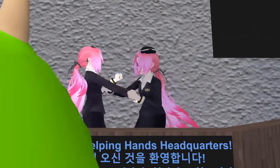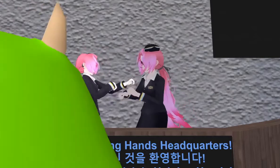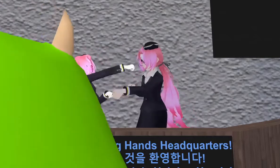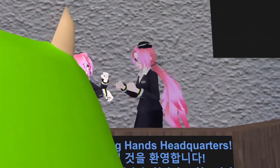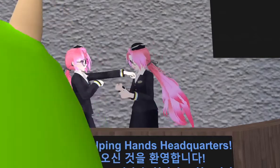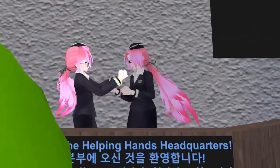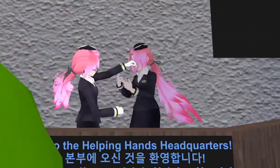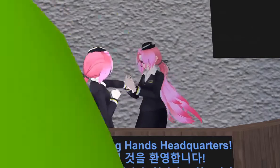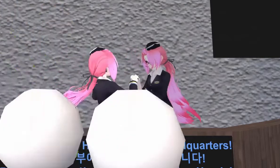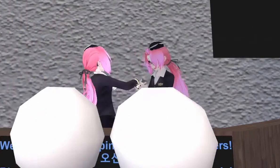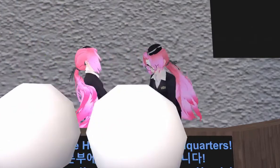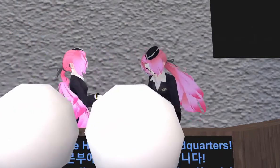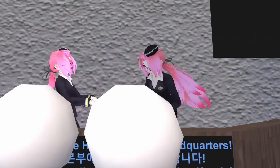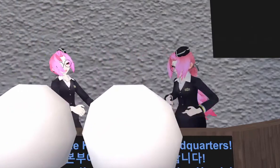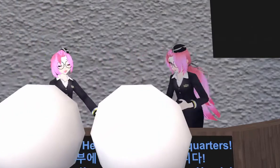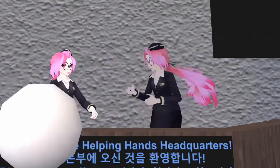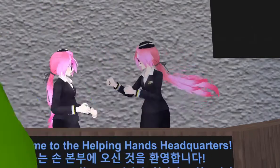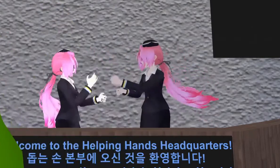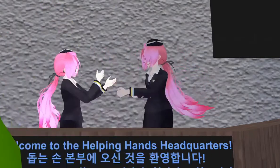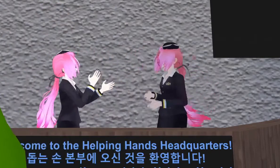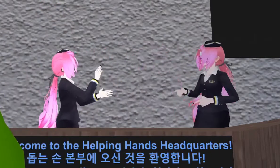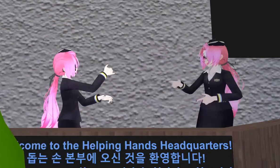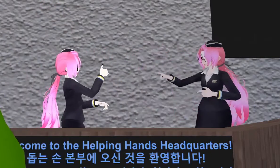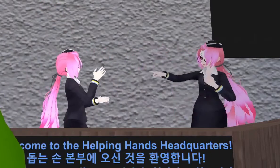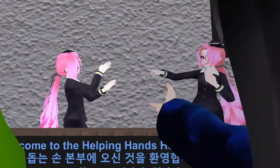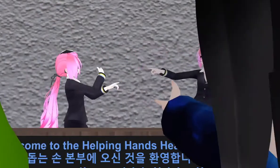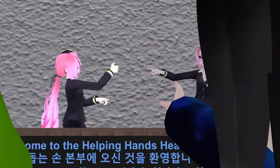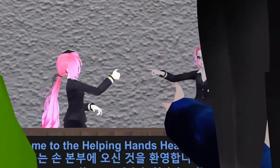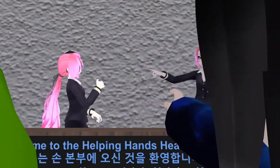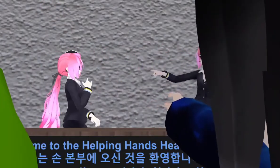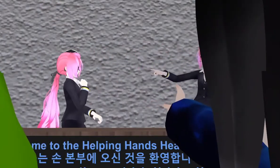Damn, they're really Hitting yourself. Stop hitting yourself! Stop hitting yourself!